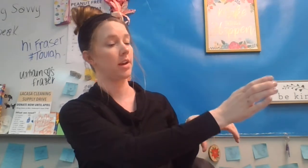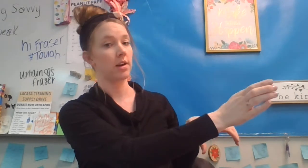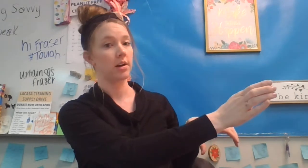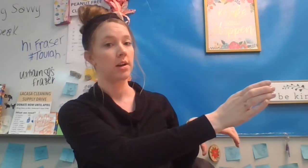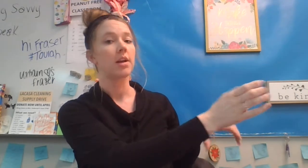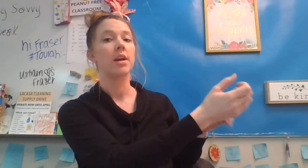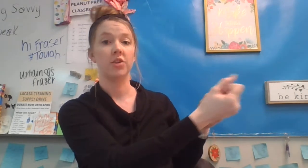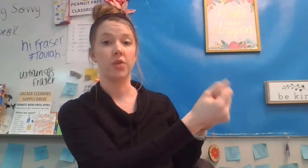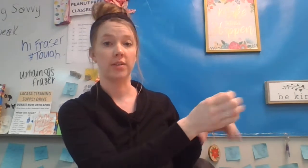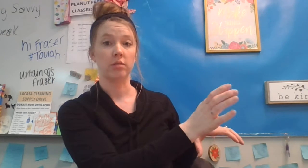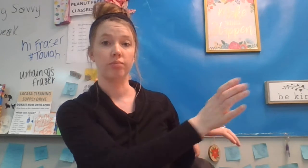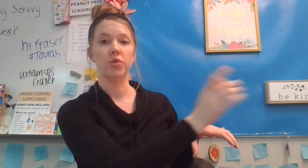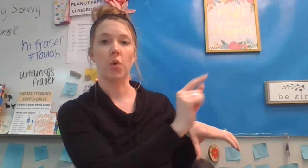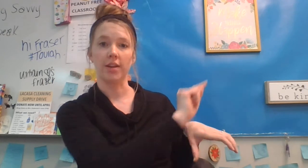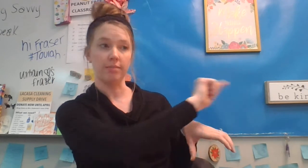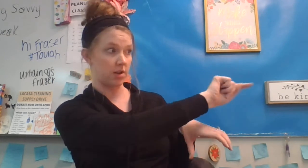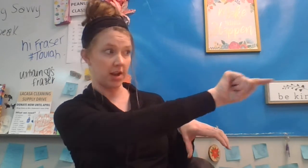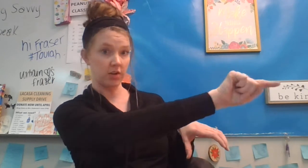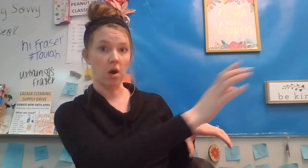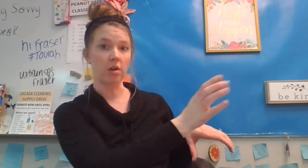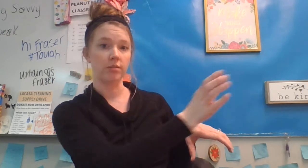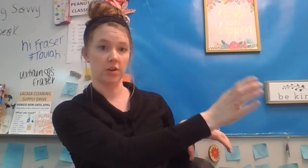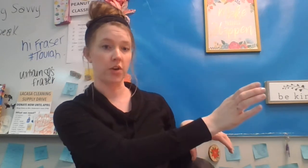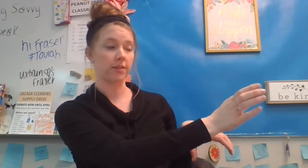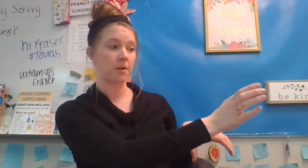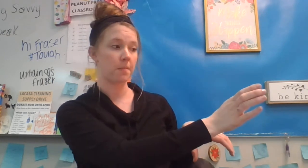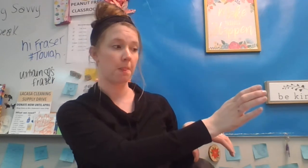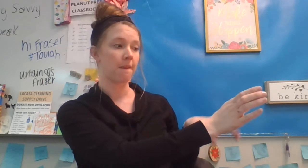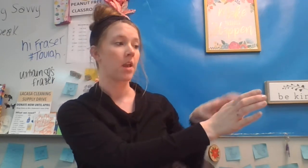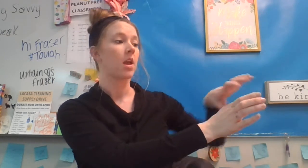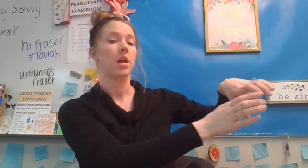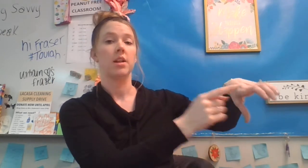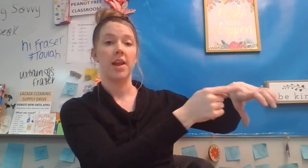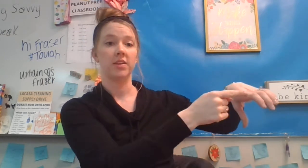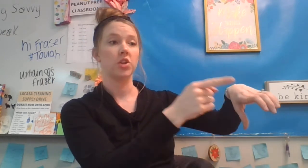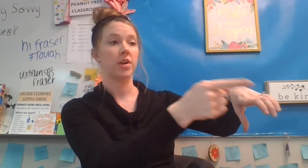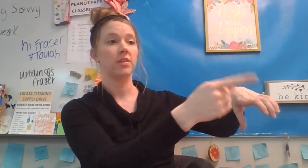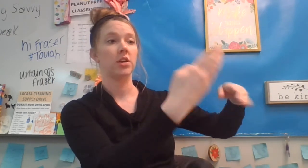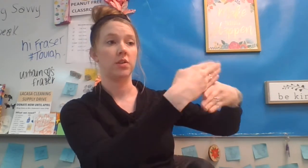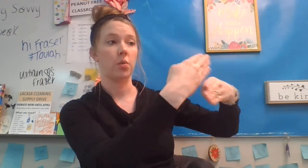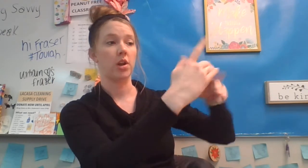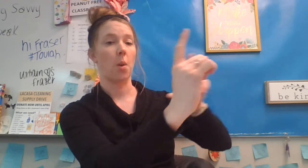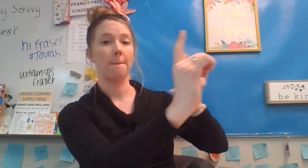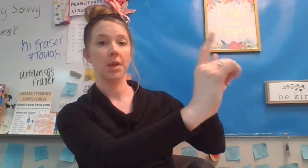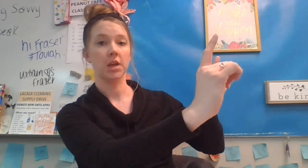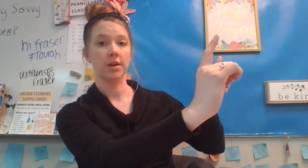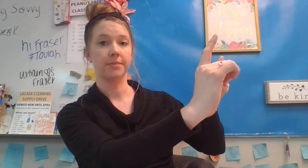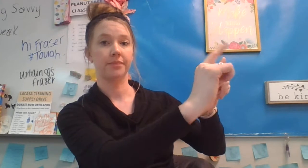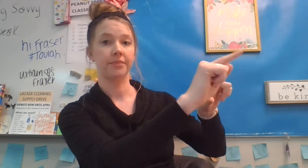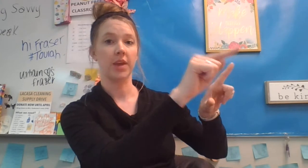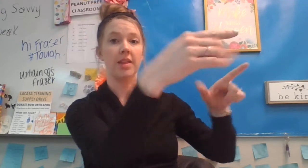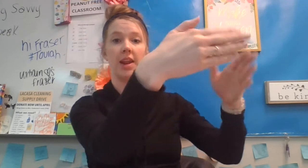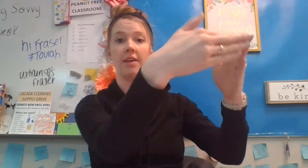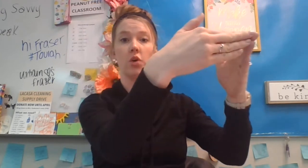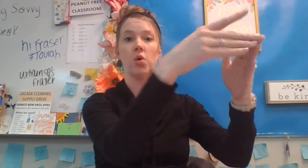here is a dresser. So on the next wall is a dresser. Next to the dresser is a window. Okay, then I have a